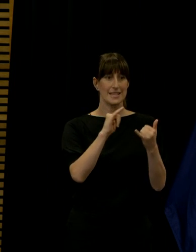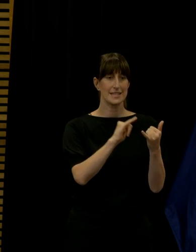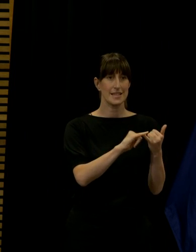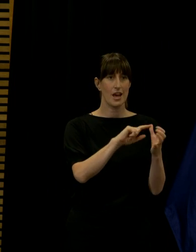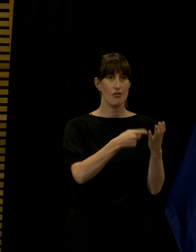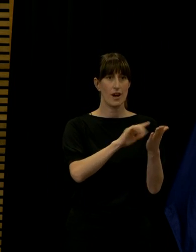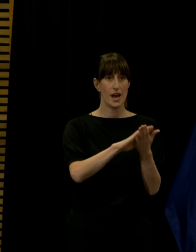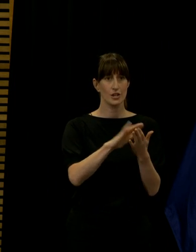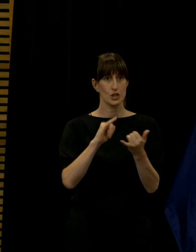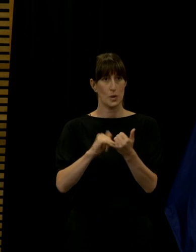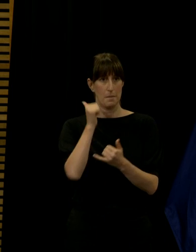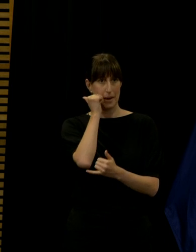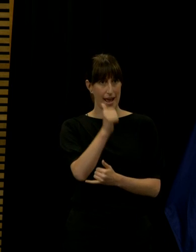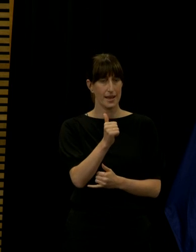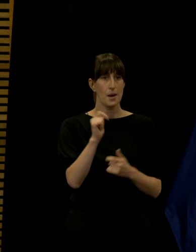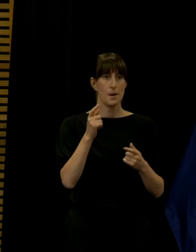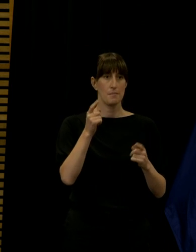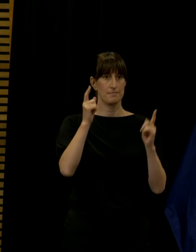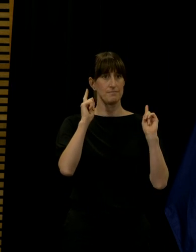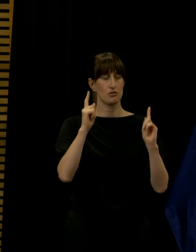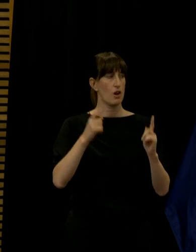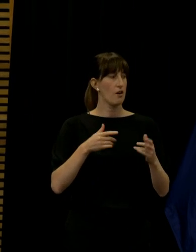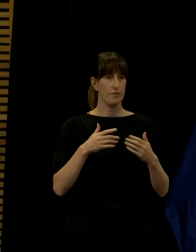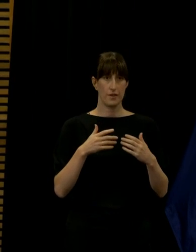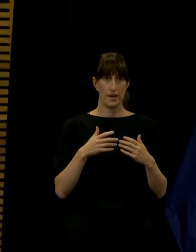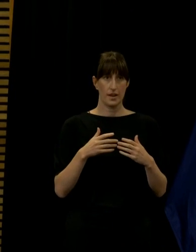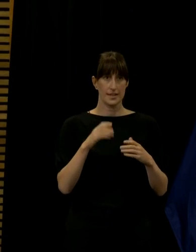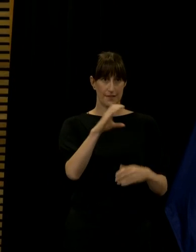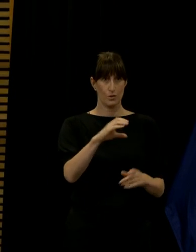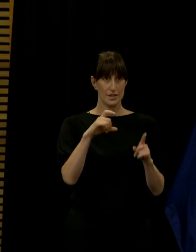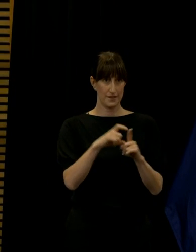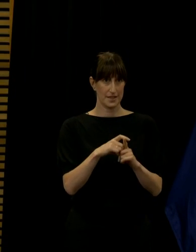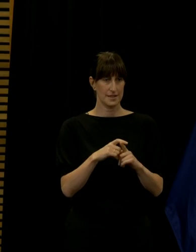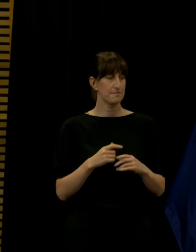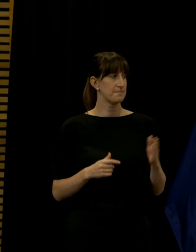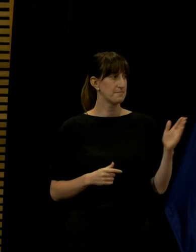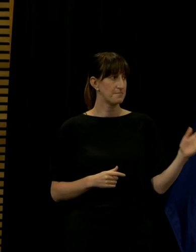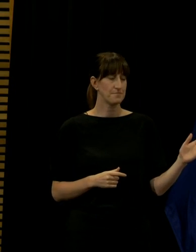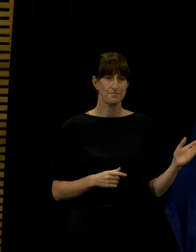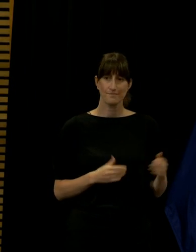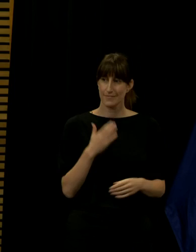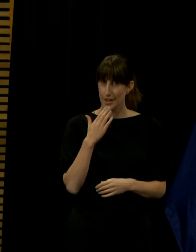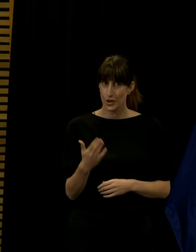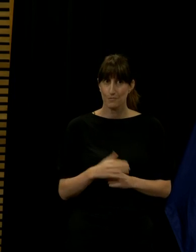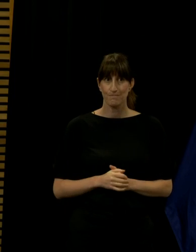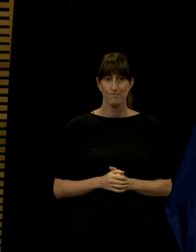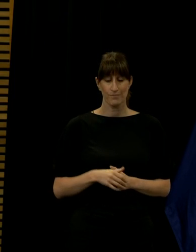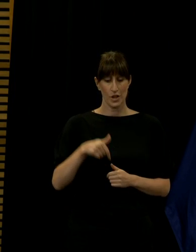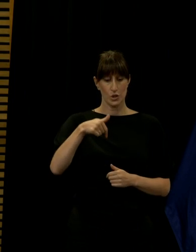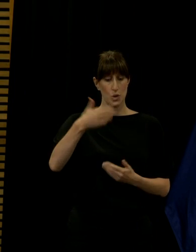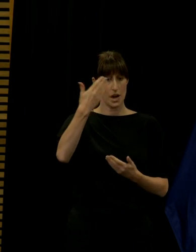Emergency Management, to make some comments. Thank you, Ashley. As you know, from 11:59 tonight we will be